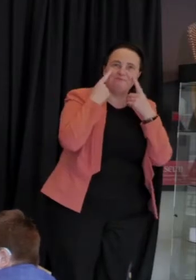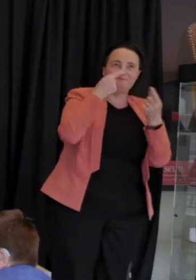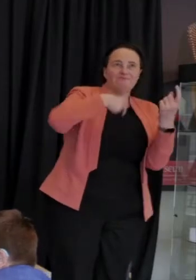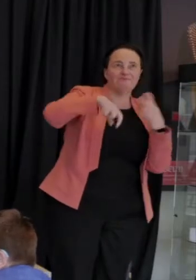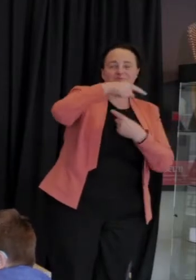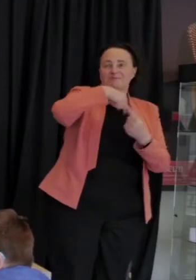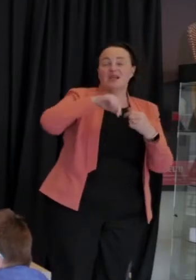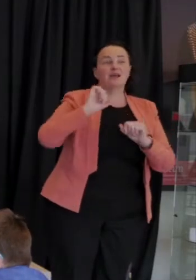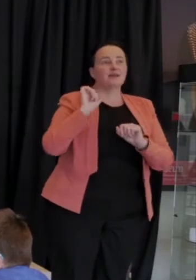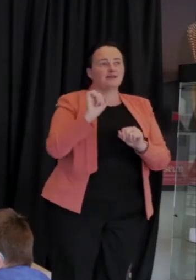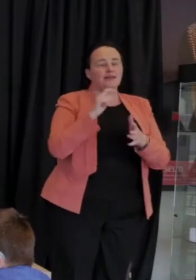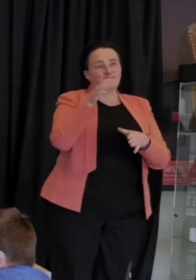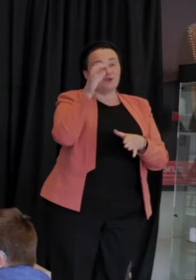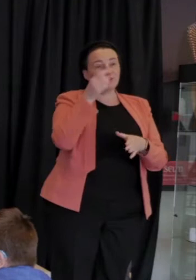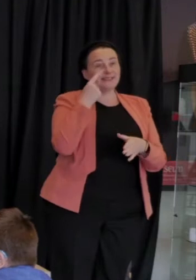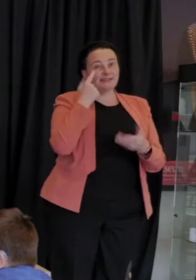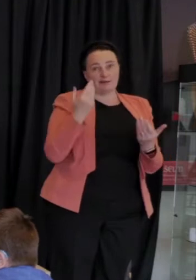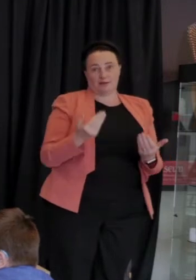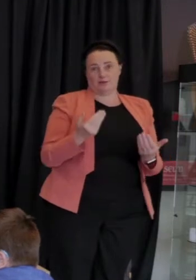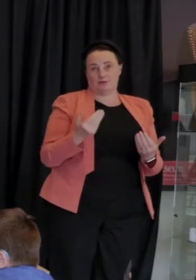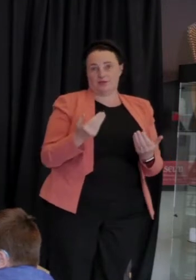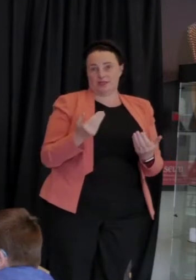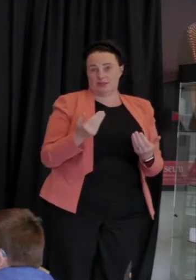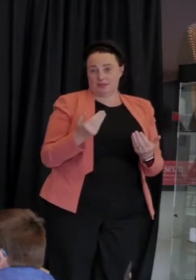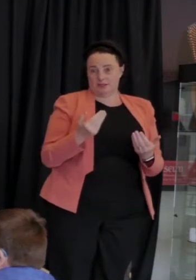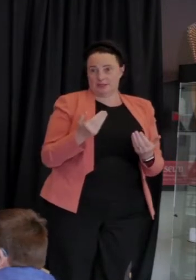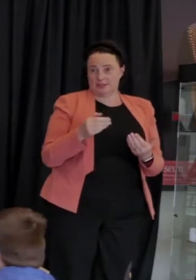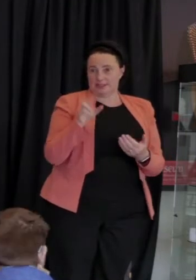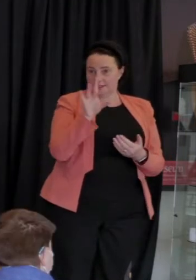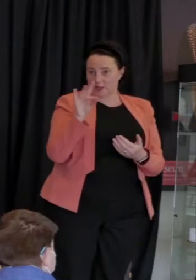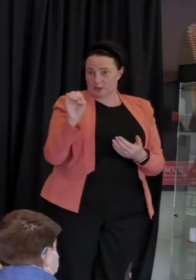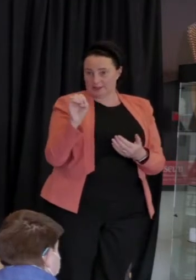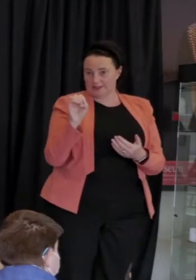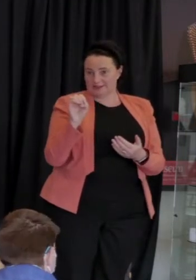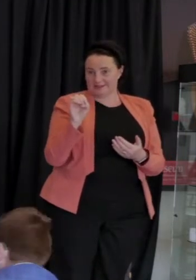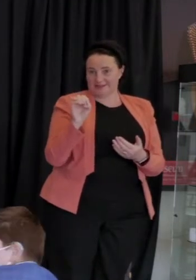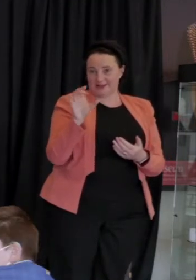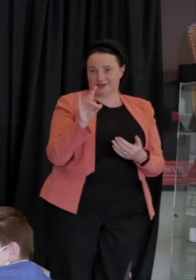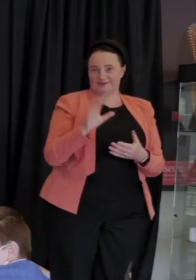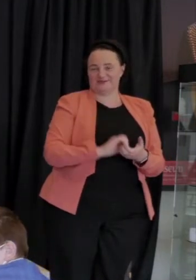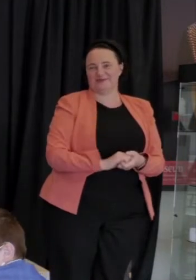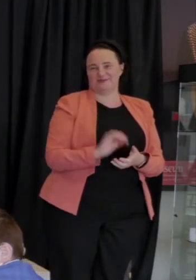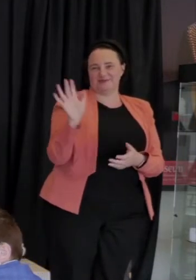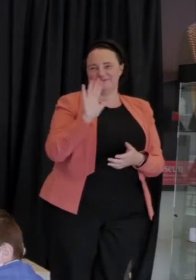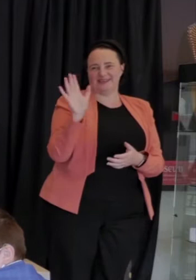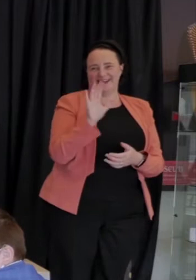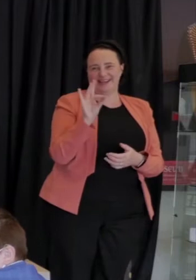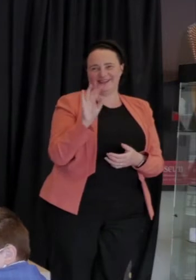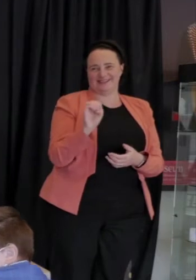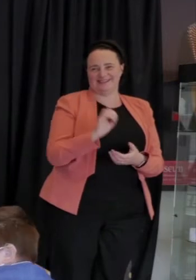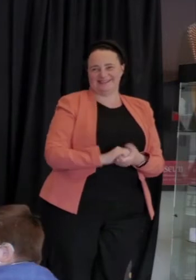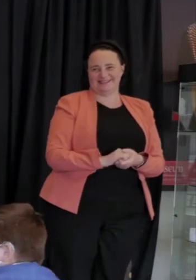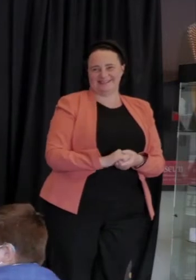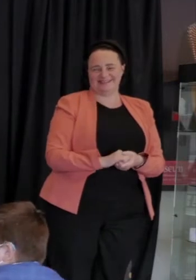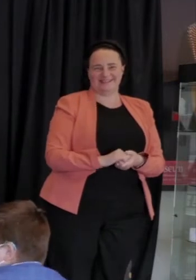film I think that we're going to see is this Luke Mcmanus's? Yeah. And Luke is, oh, hi, Luke. Good to